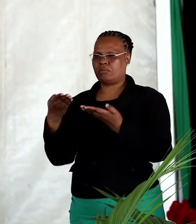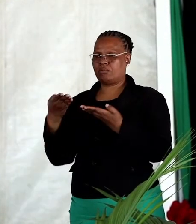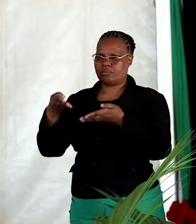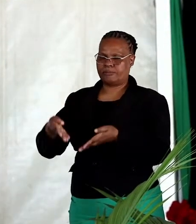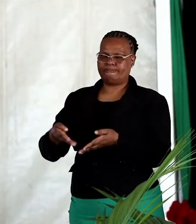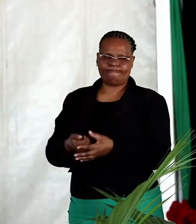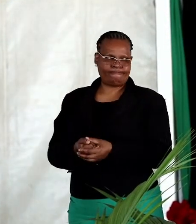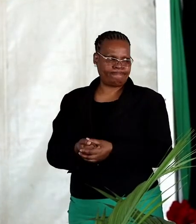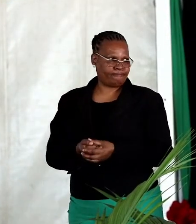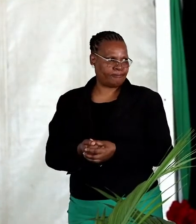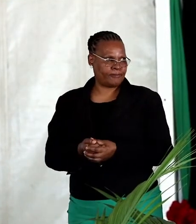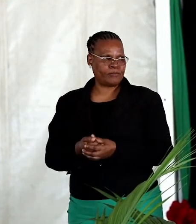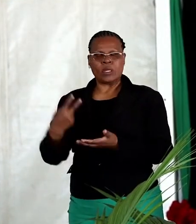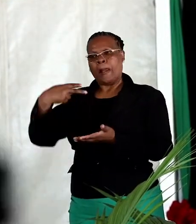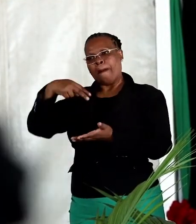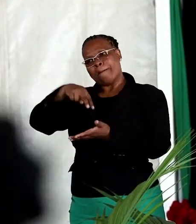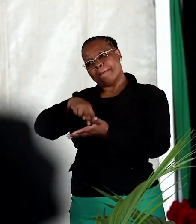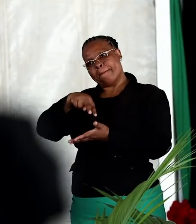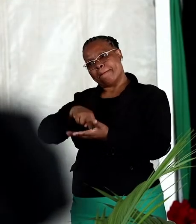Foundation.